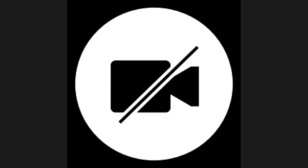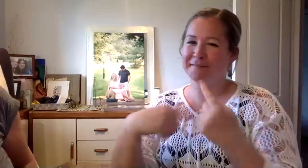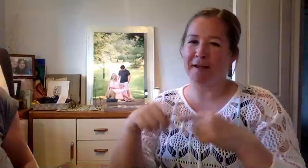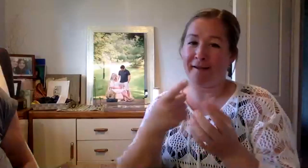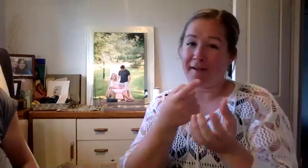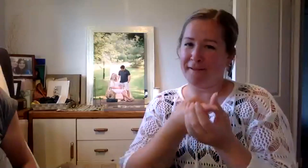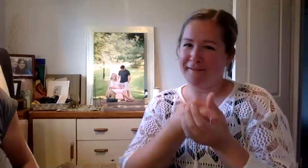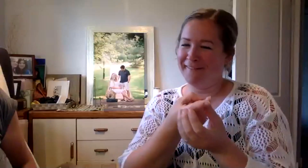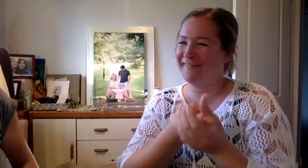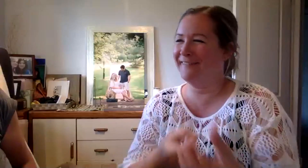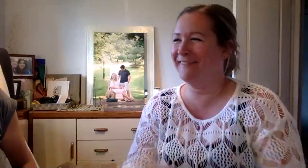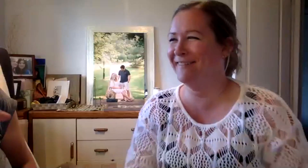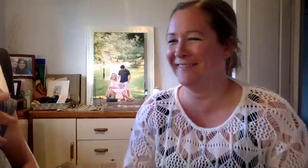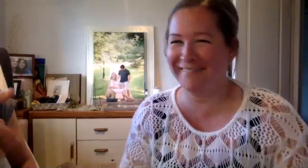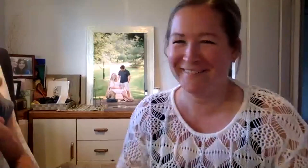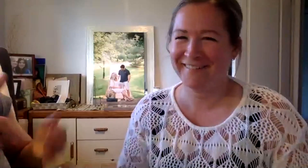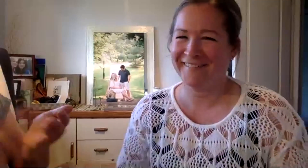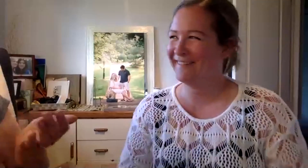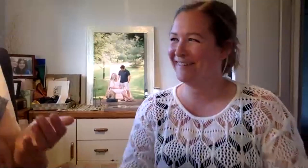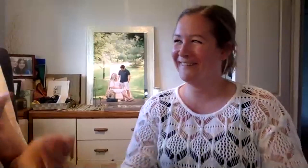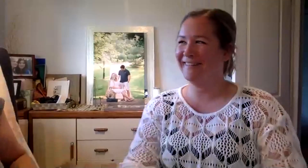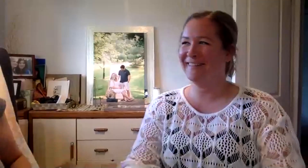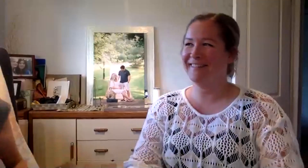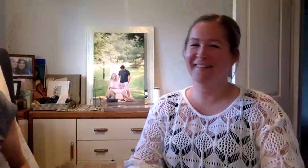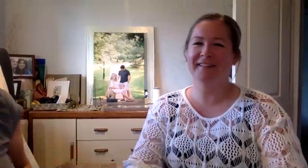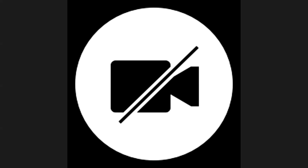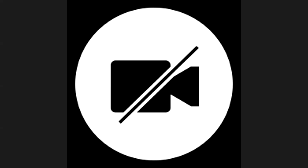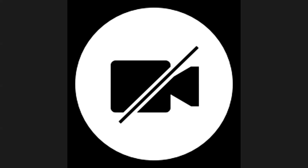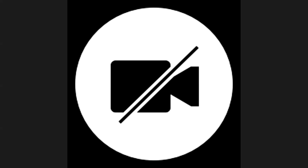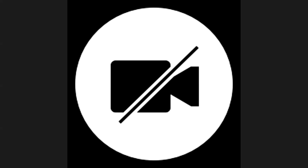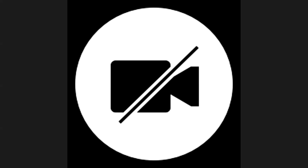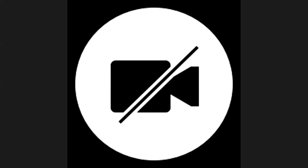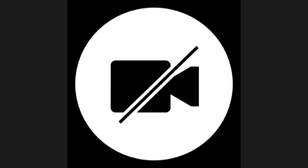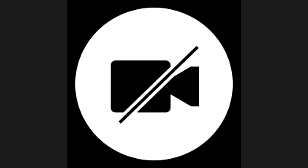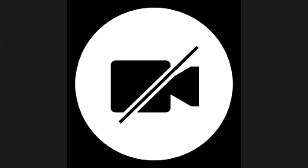Oh, I just want to show you my sign for my dog is like a hot dog.